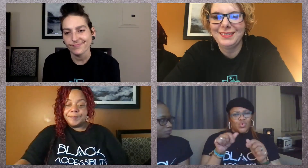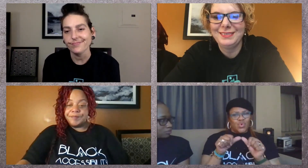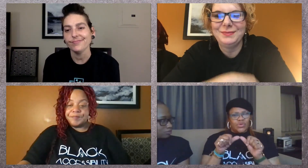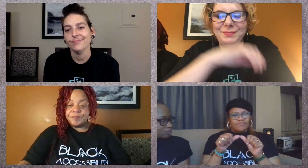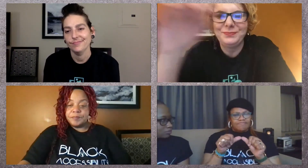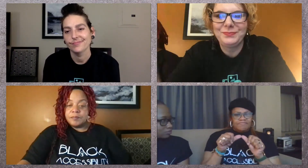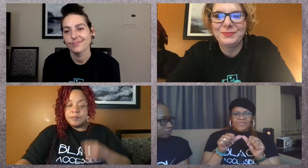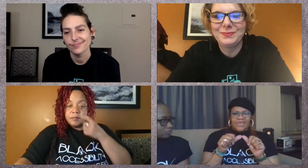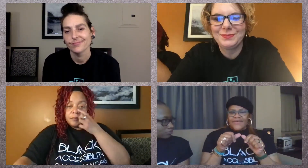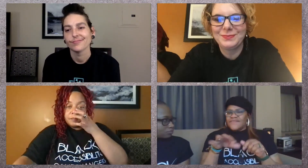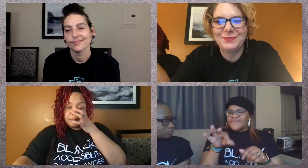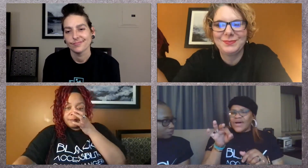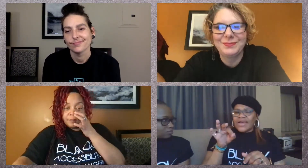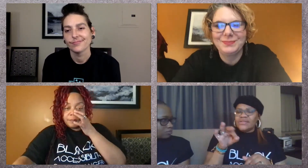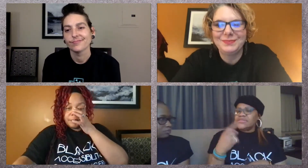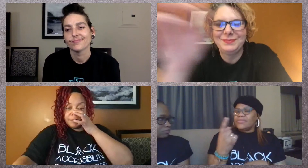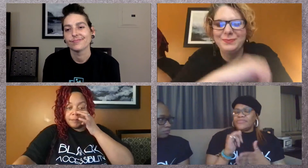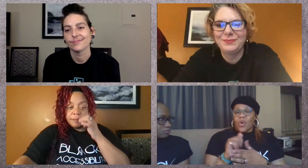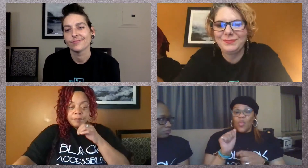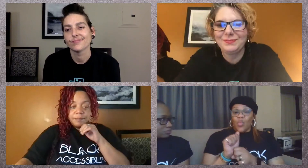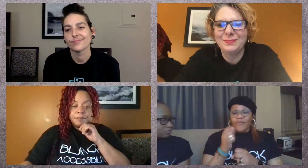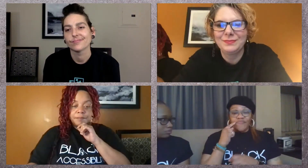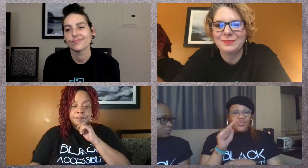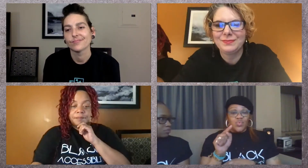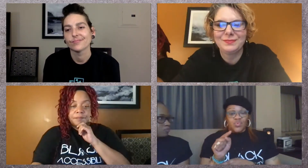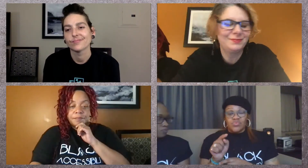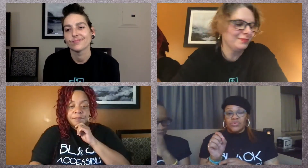If I feel strong and passionate about it,